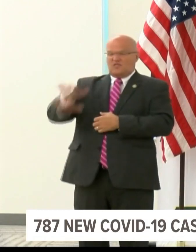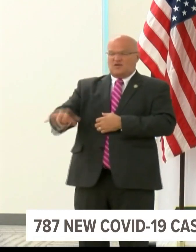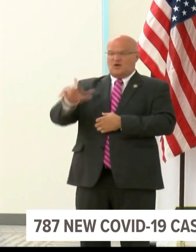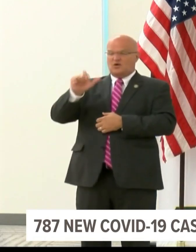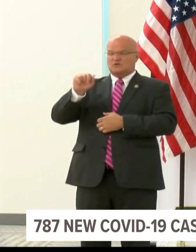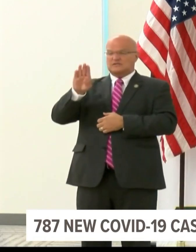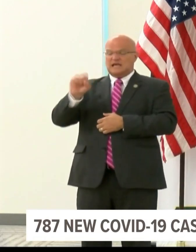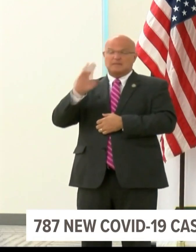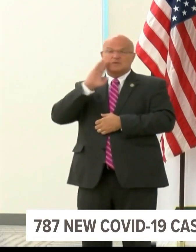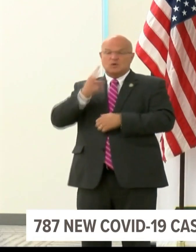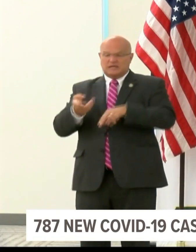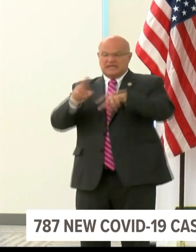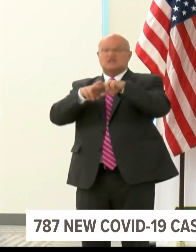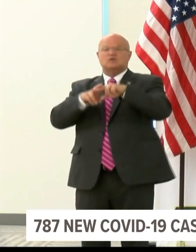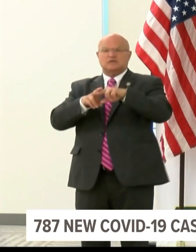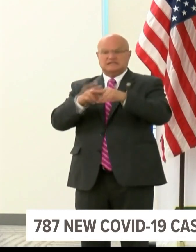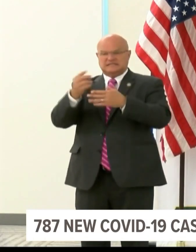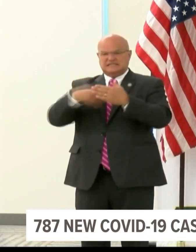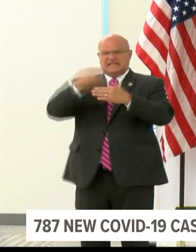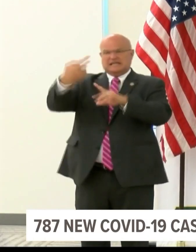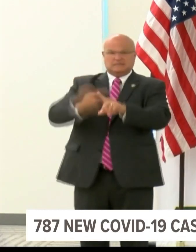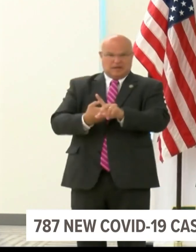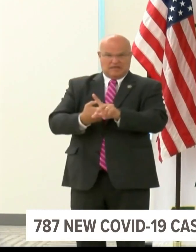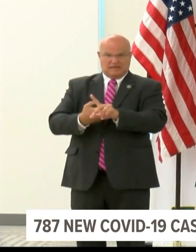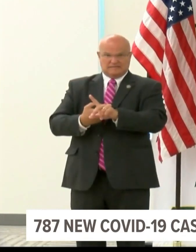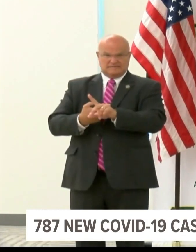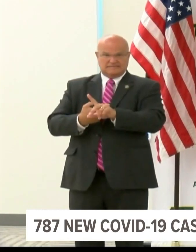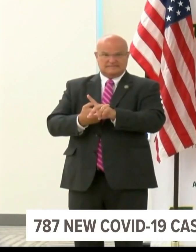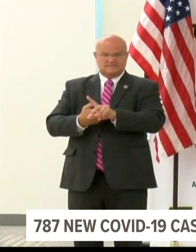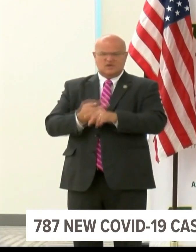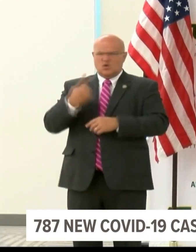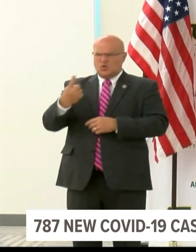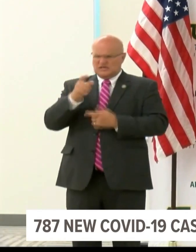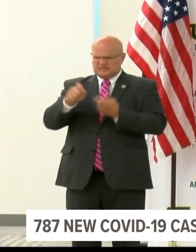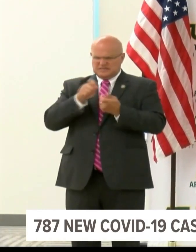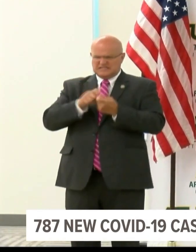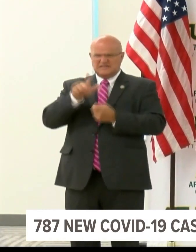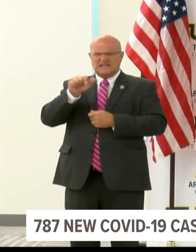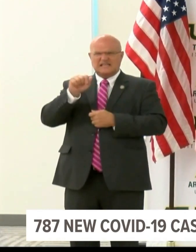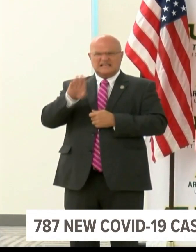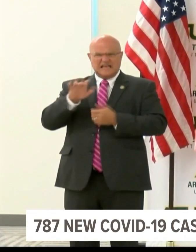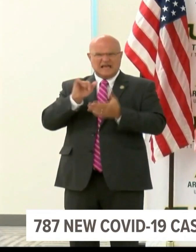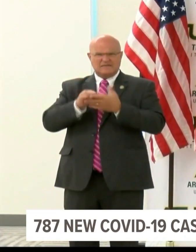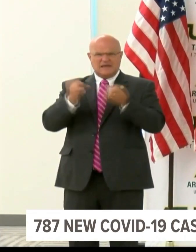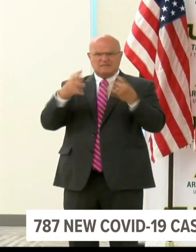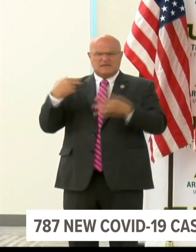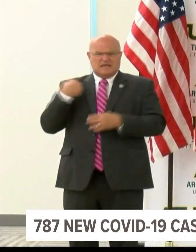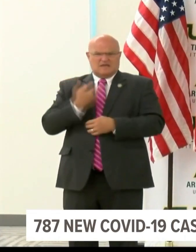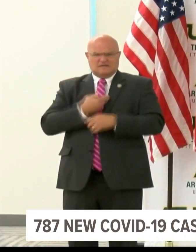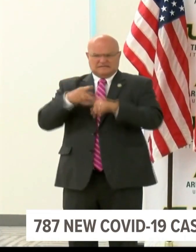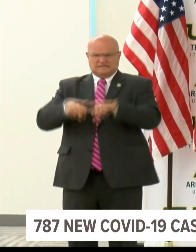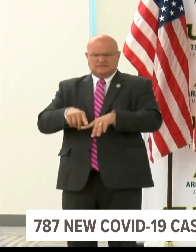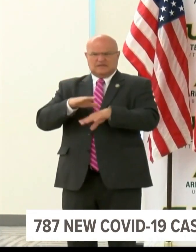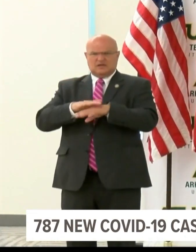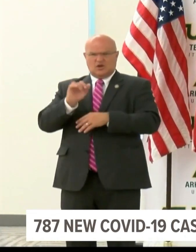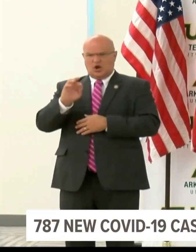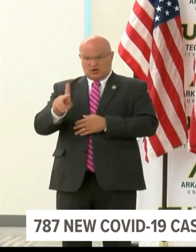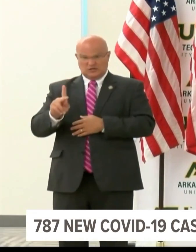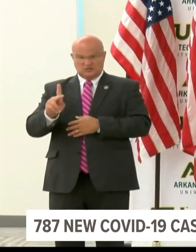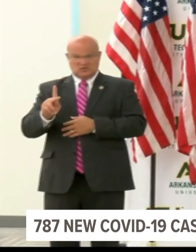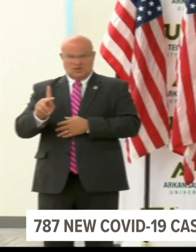increasing production next month. There's one specific lab that a lot of us rely upon in Arkansas that's going to